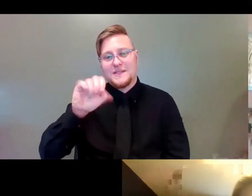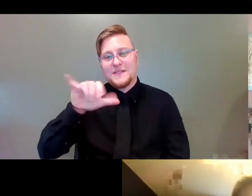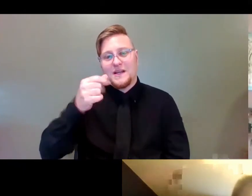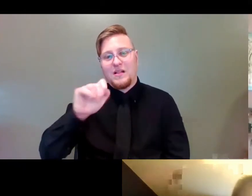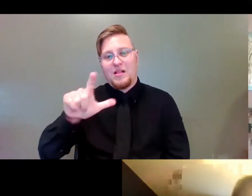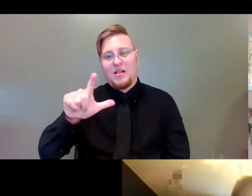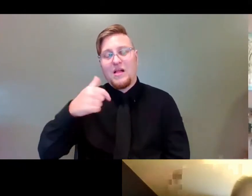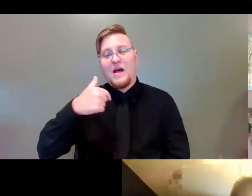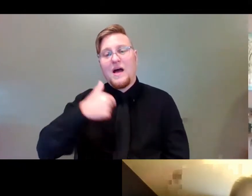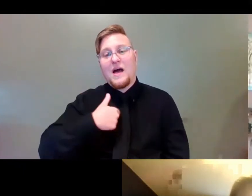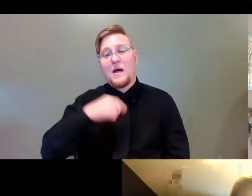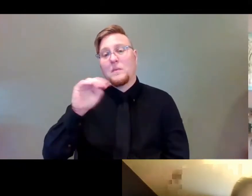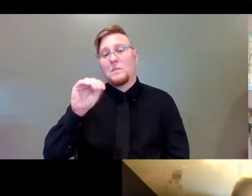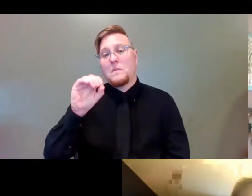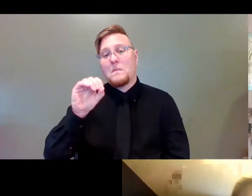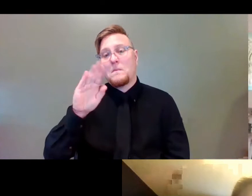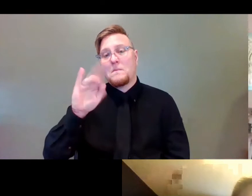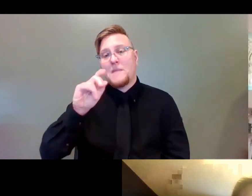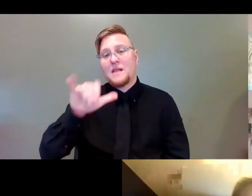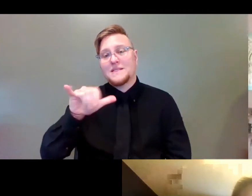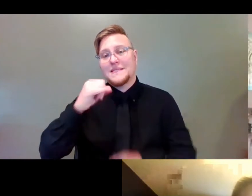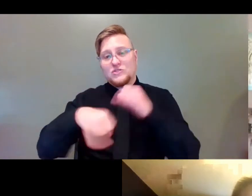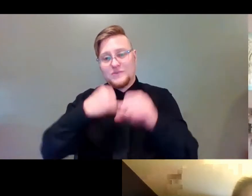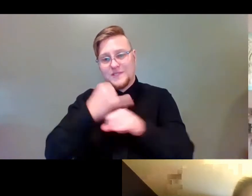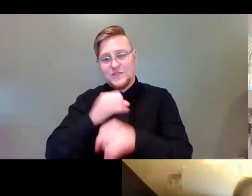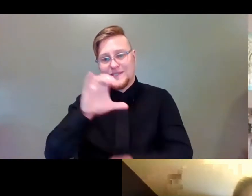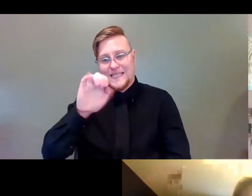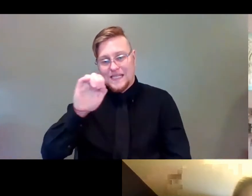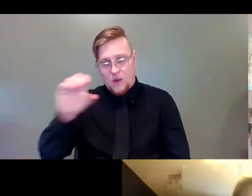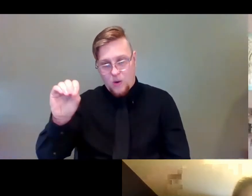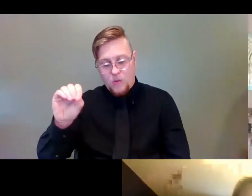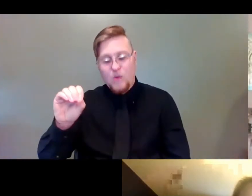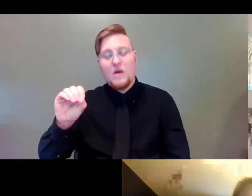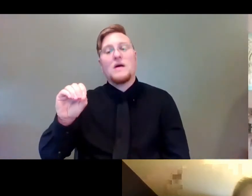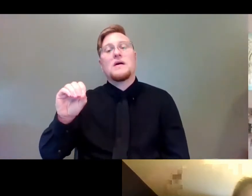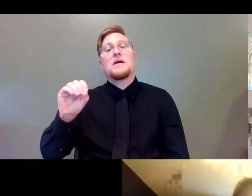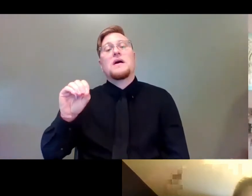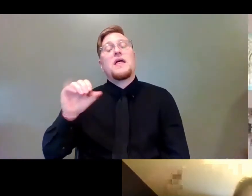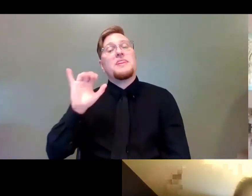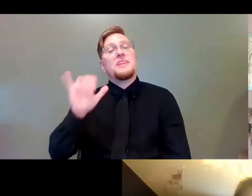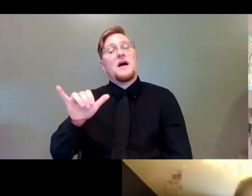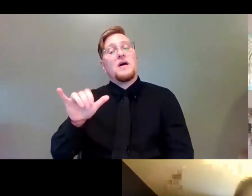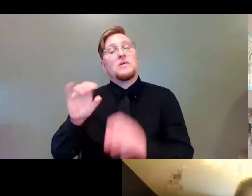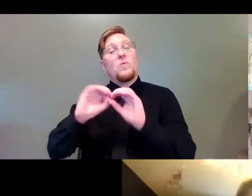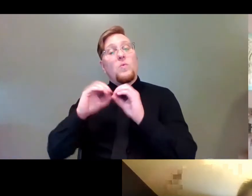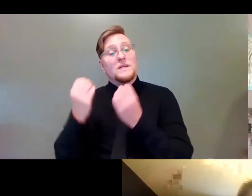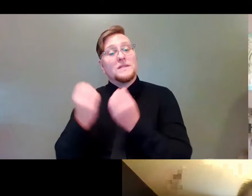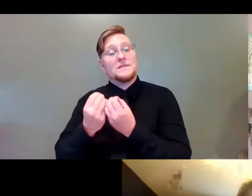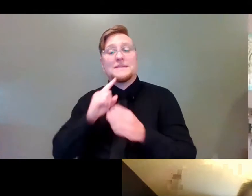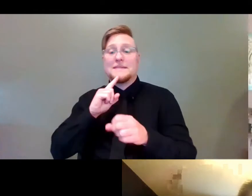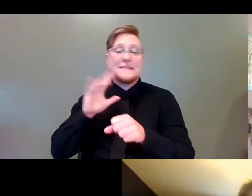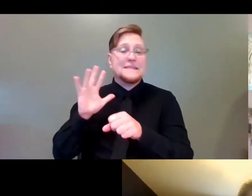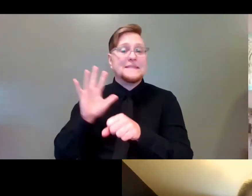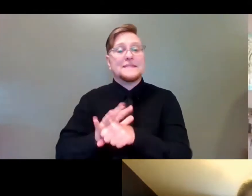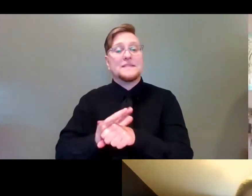International USA, and as many of you might know, MIUSA, as we call it, is an organization dedicated